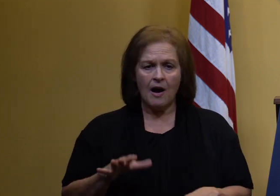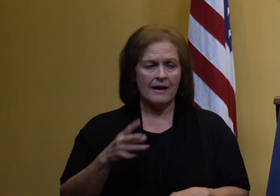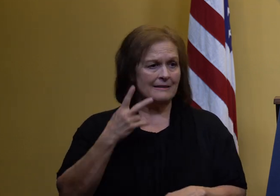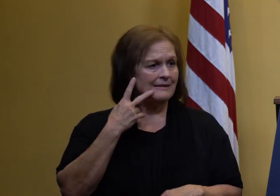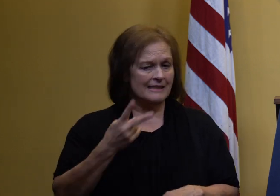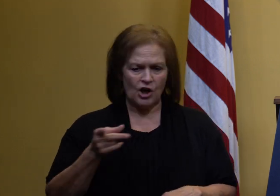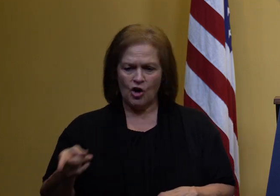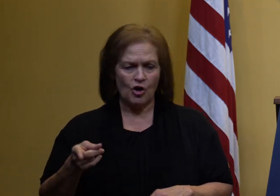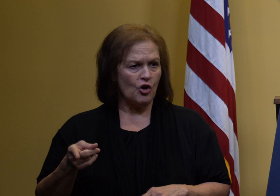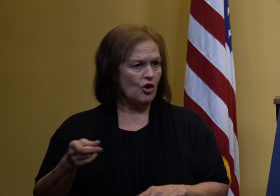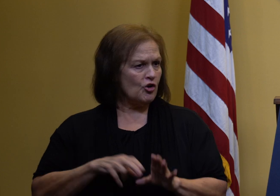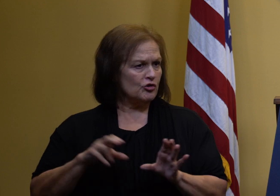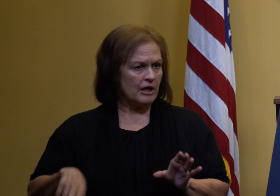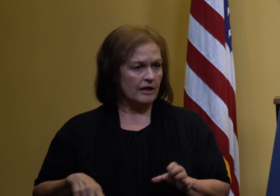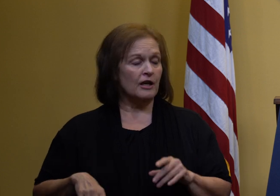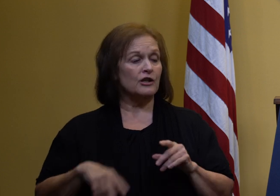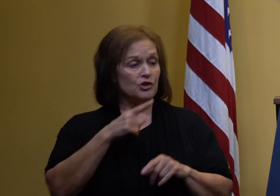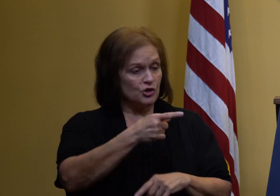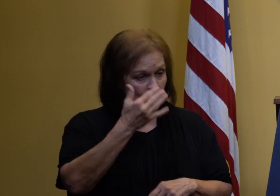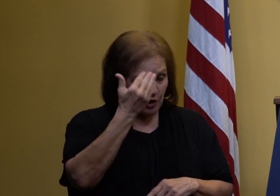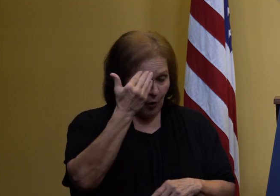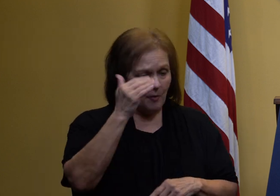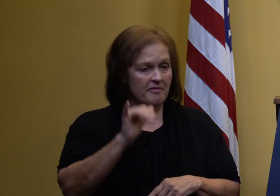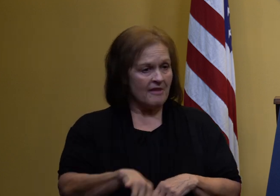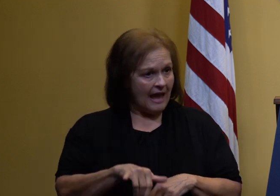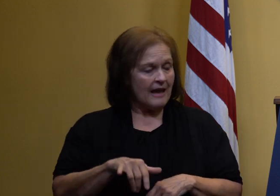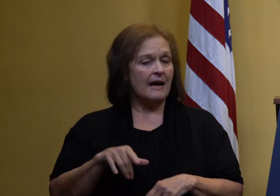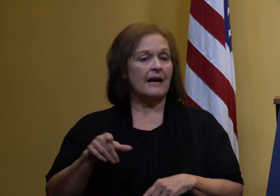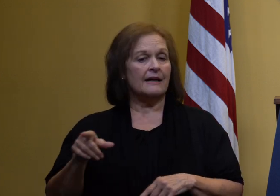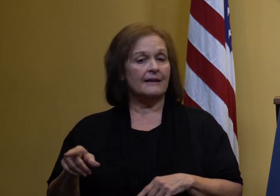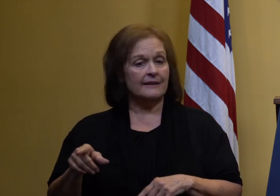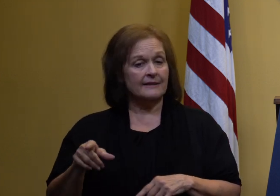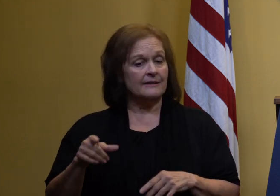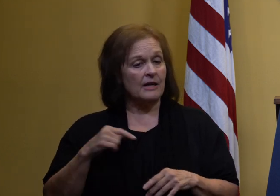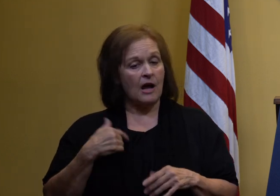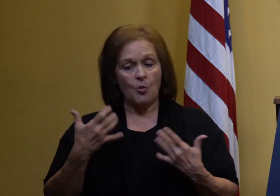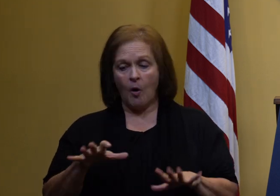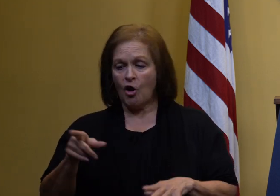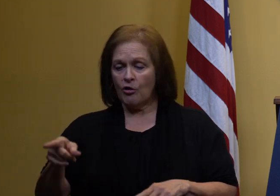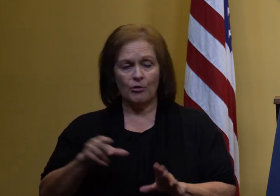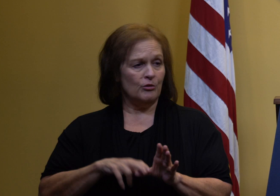go. She knows that. She knew that from day one when she shared it with me.